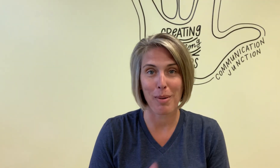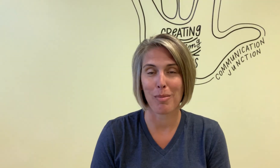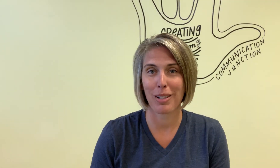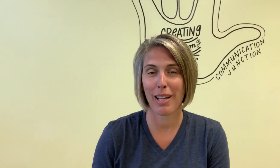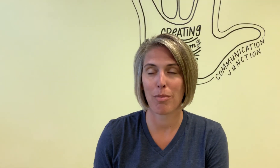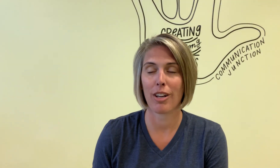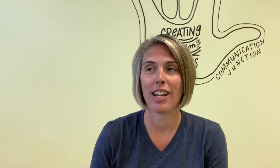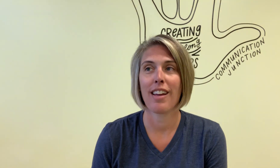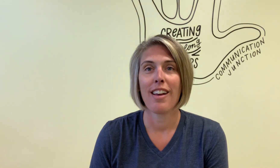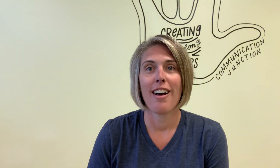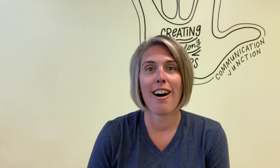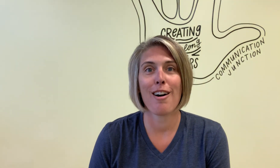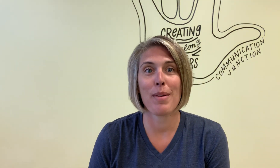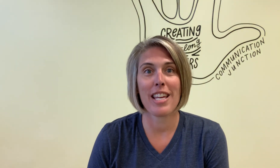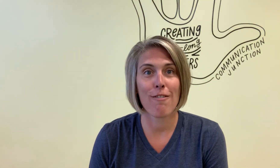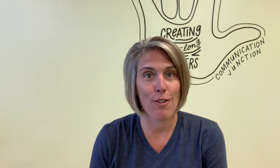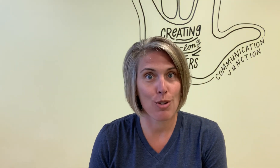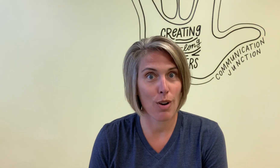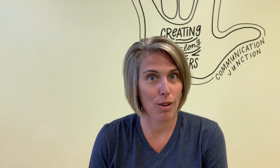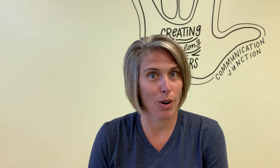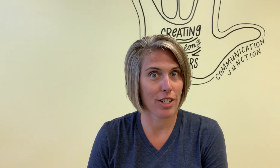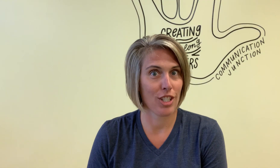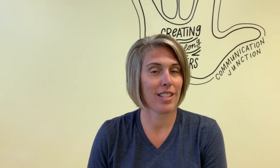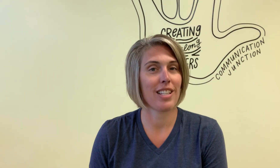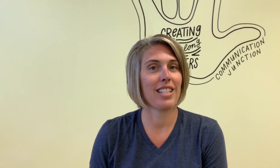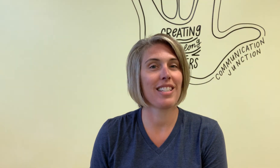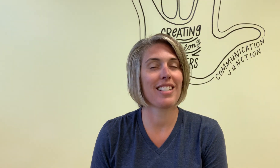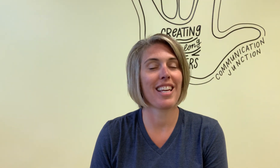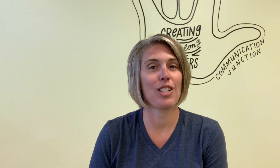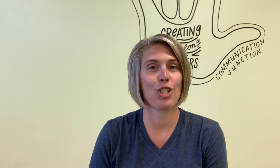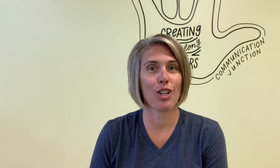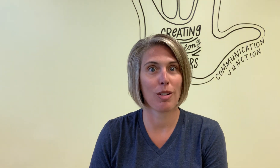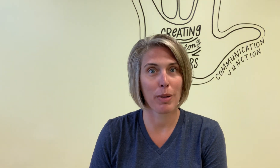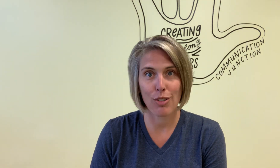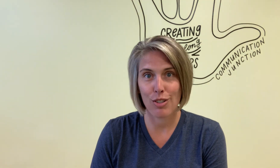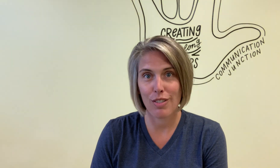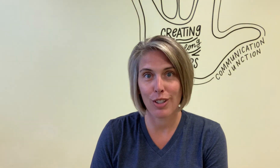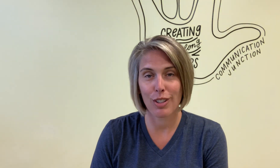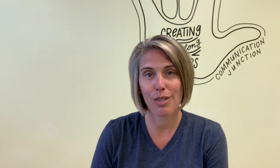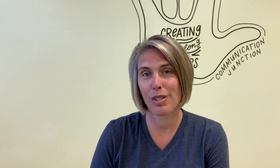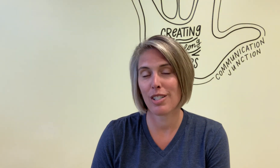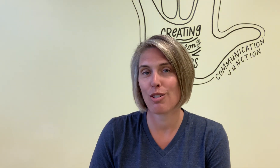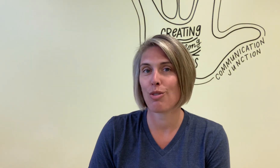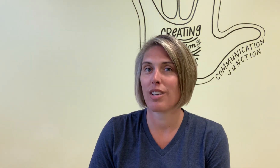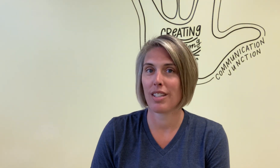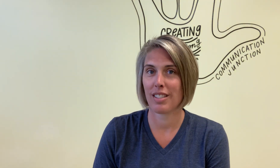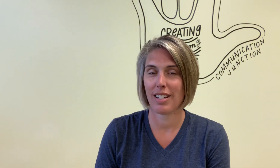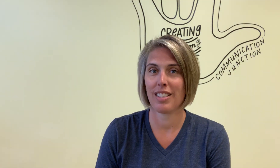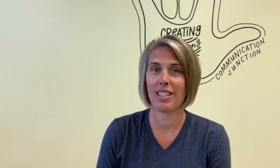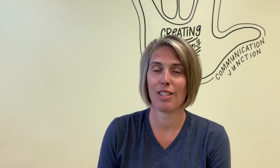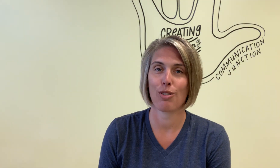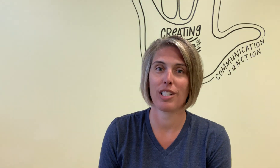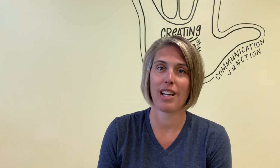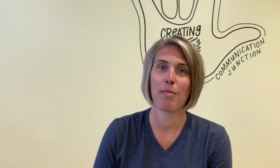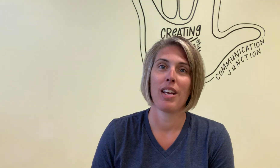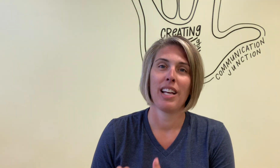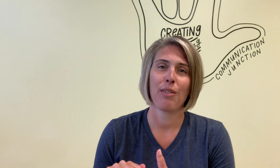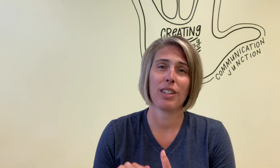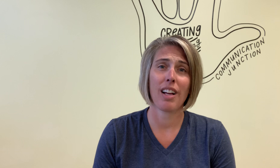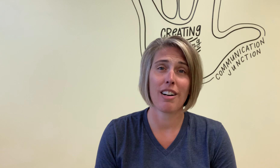Public Library. If you are watching this and sharing pictures of your little one enjoying Sign and Sing Storytime, I would love